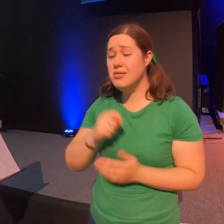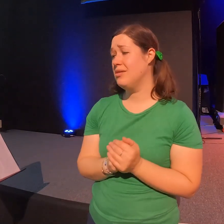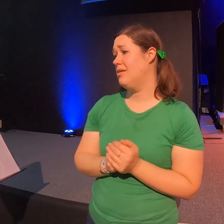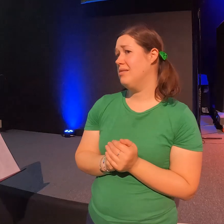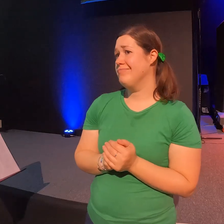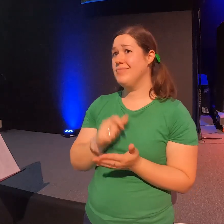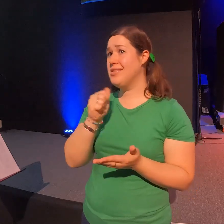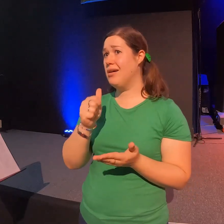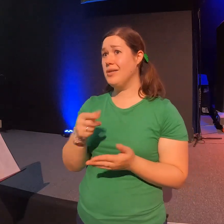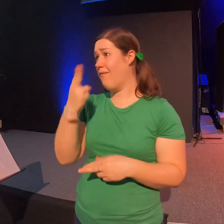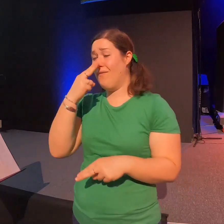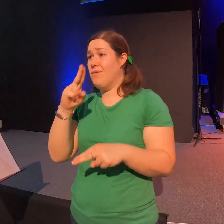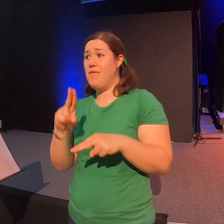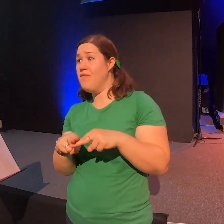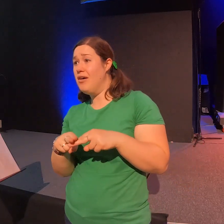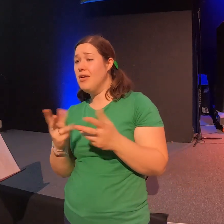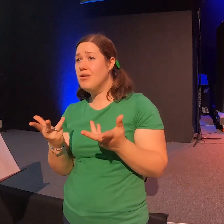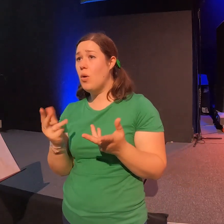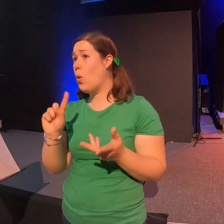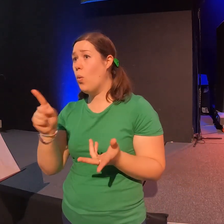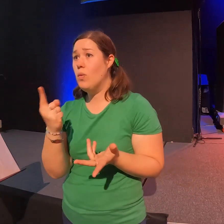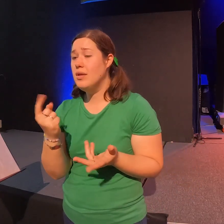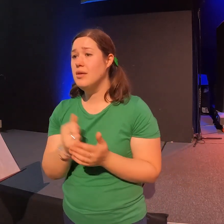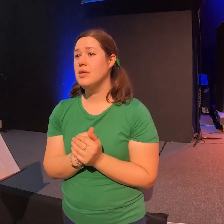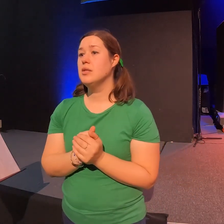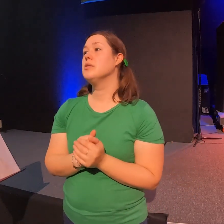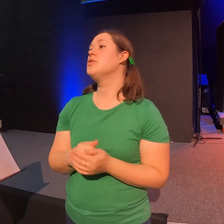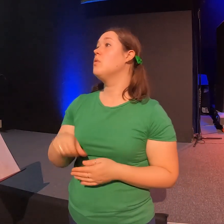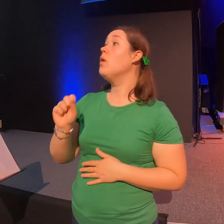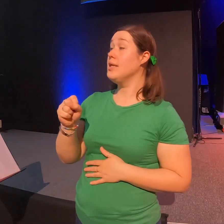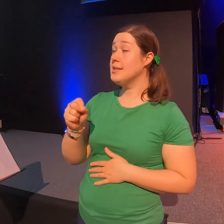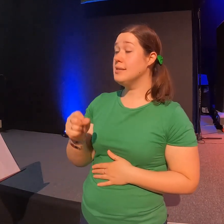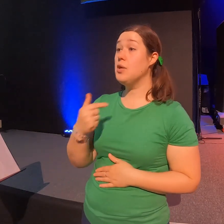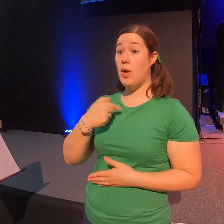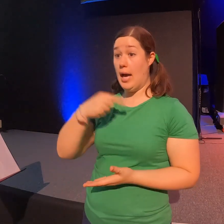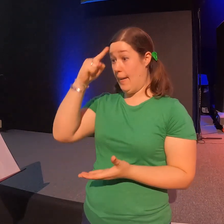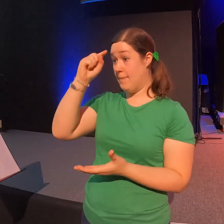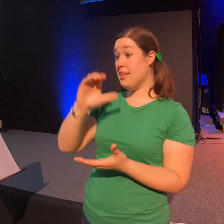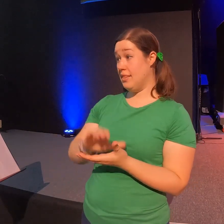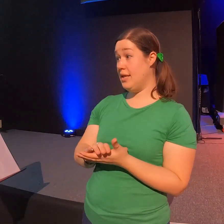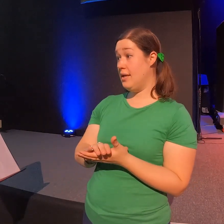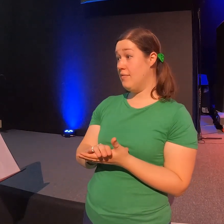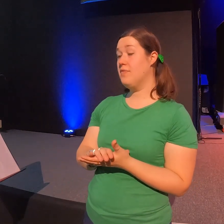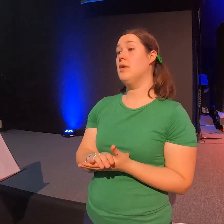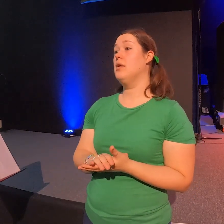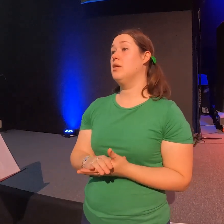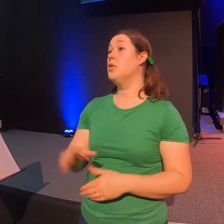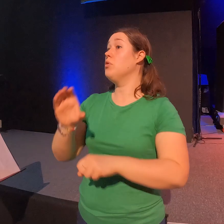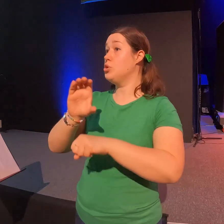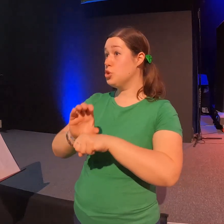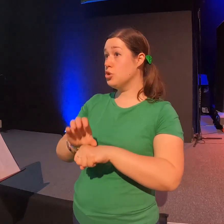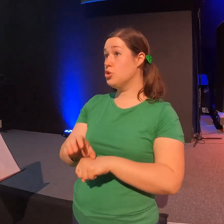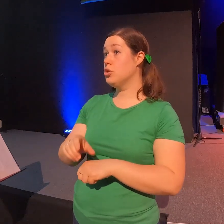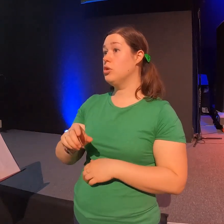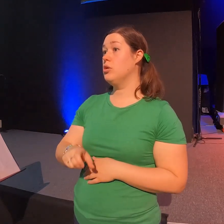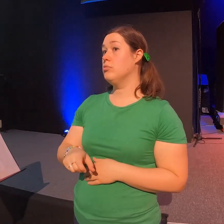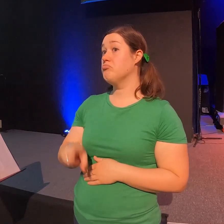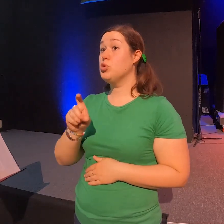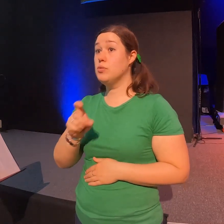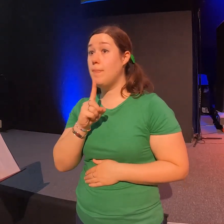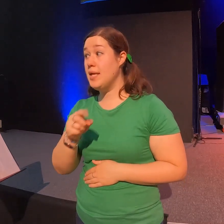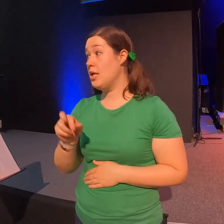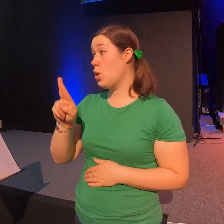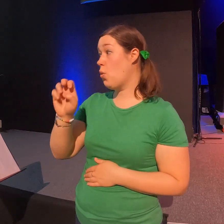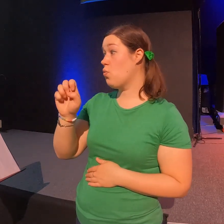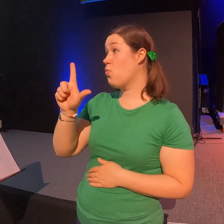of Jesus Christ. And yes, I believe in being appealing. Yes. Yes, I believe in being relevant. Yes, I believe in